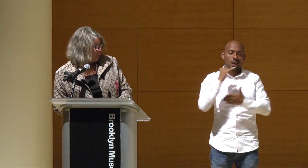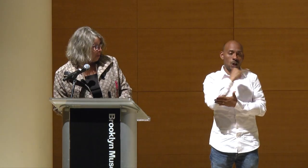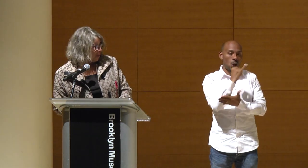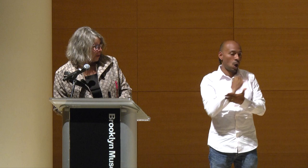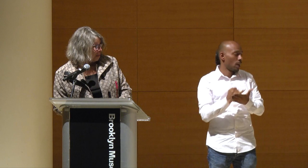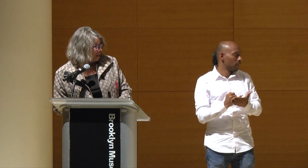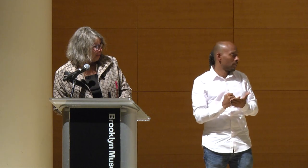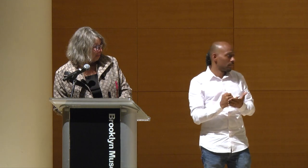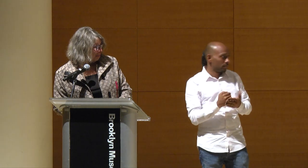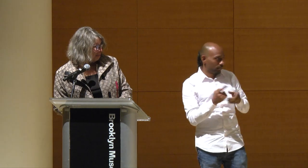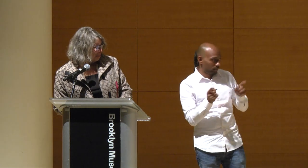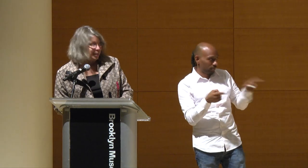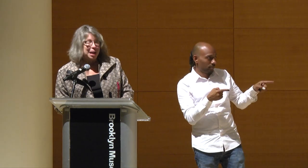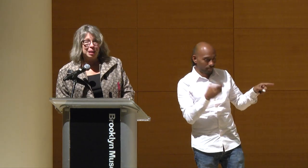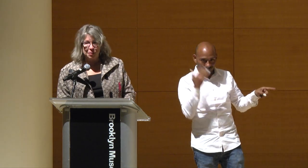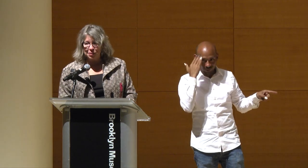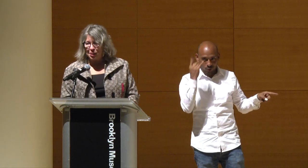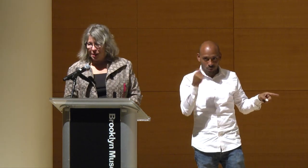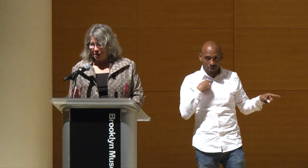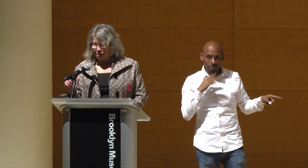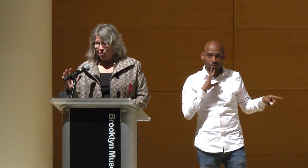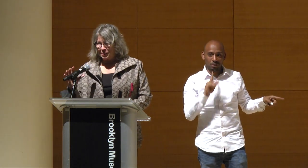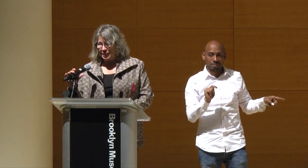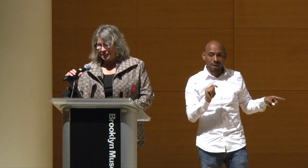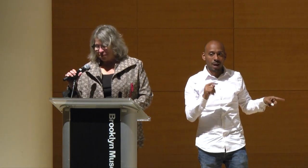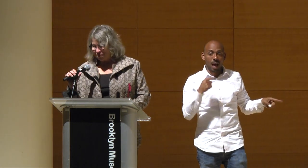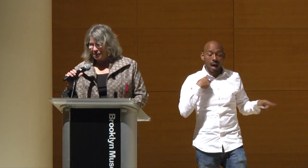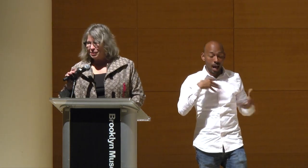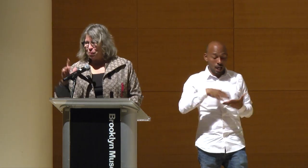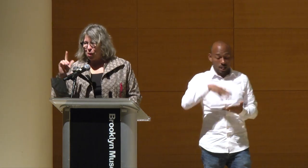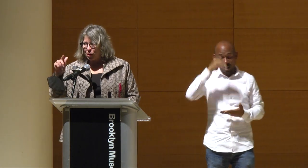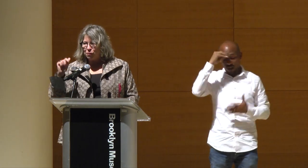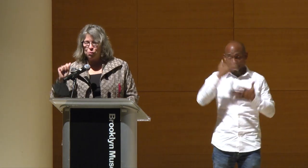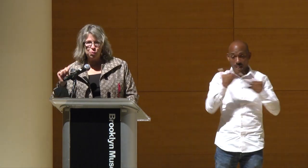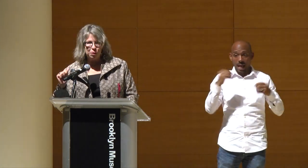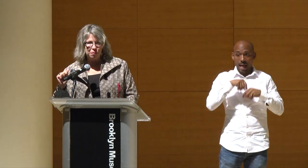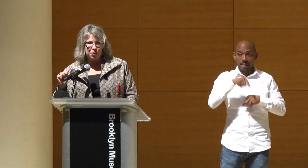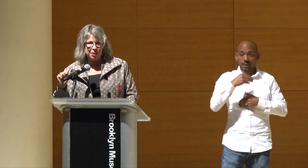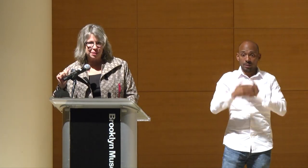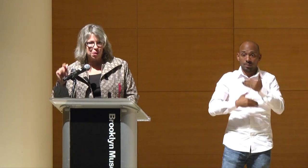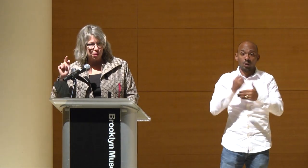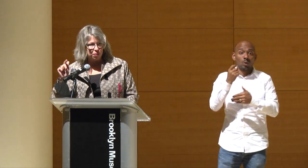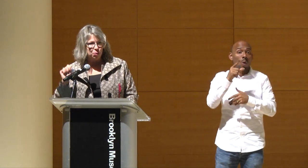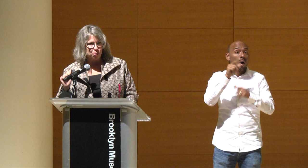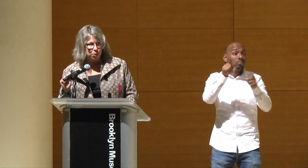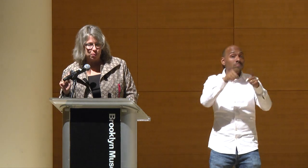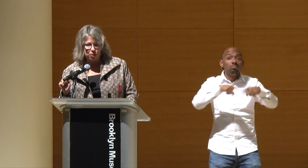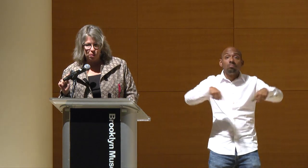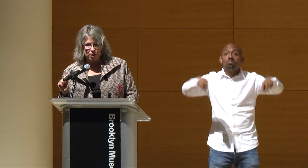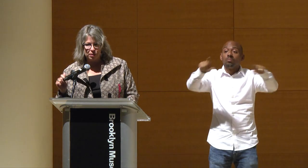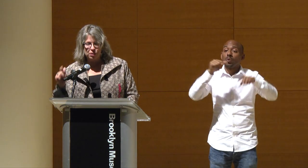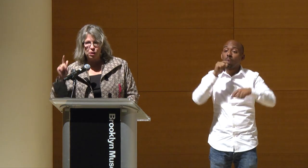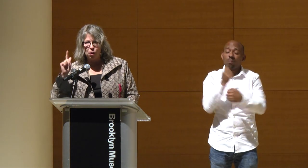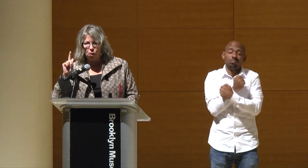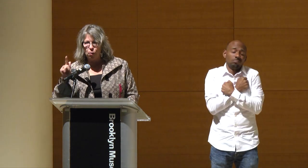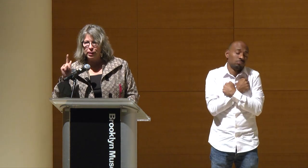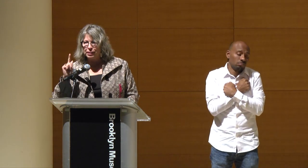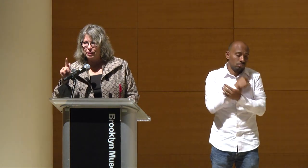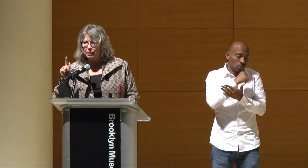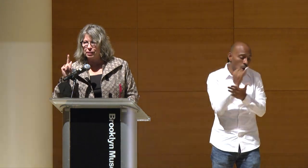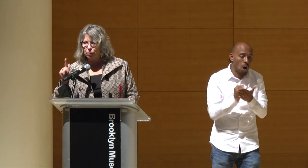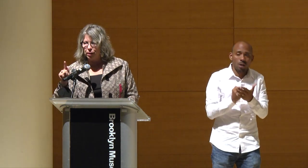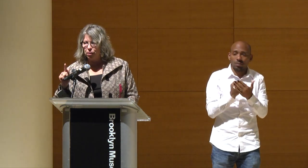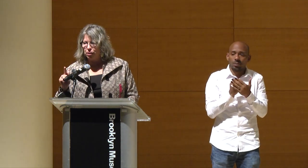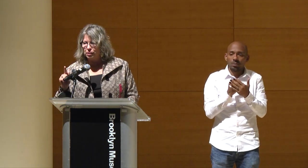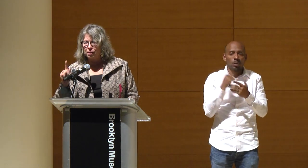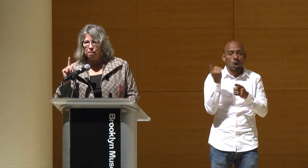And you know what I'm talking about. I learned a lot in this process. So all of you who love artists, all of you who work with artists, always